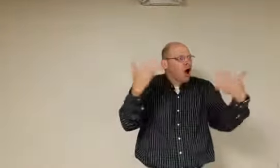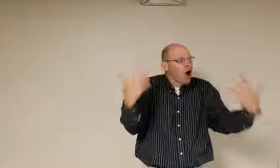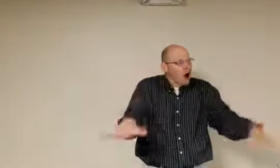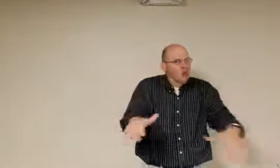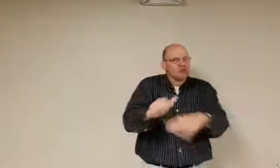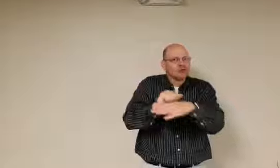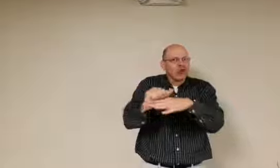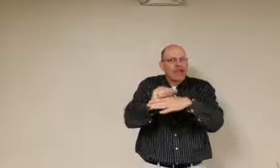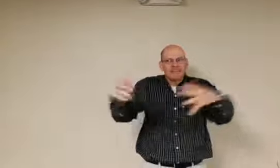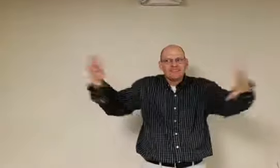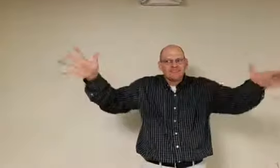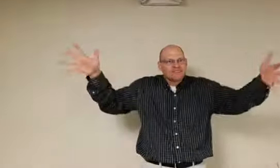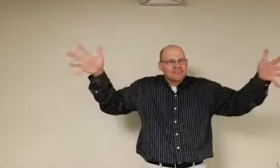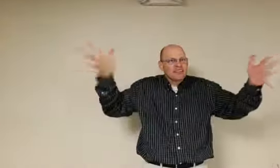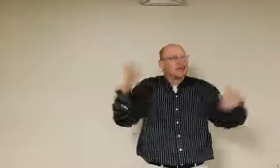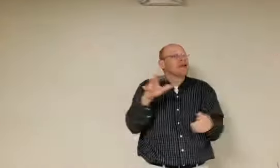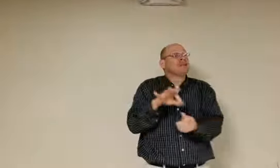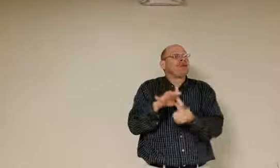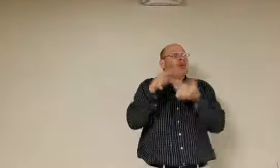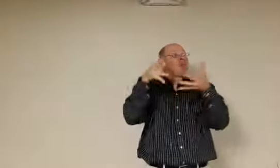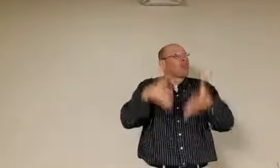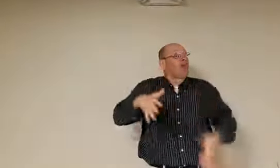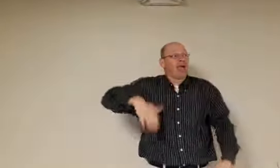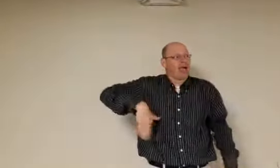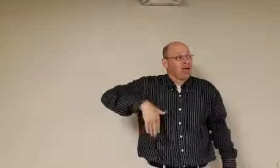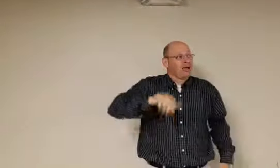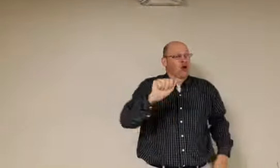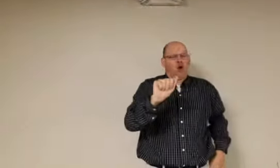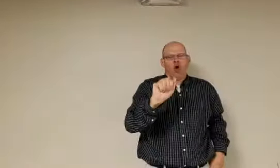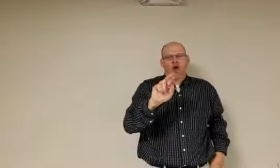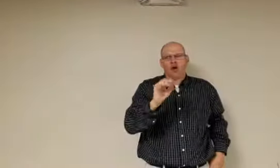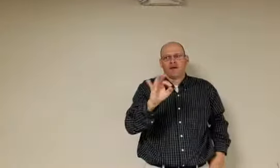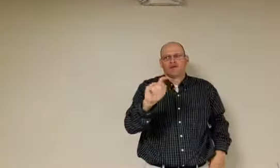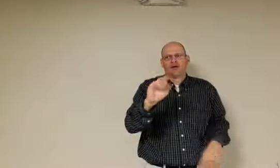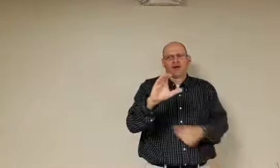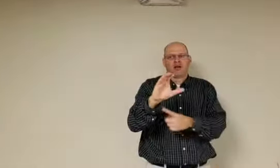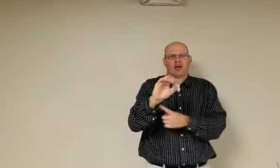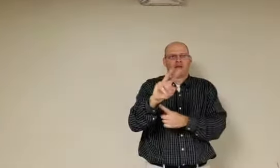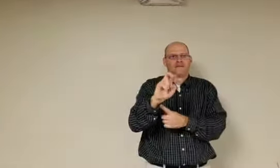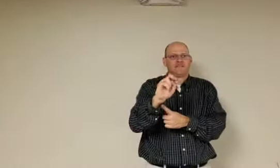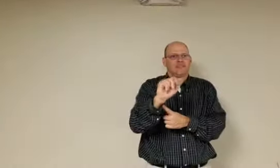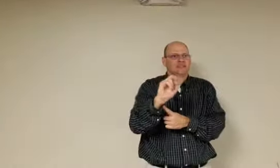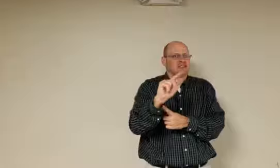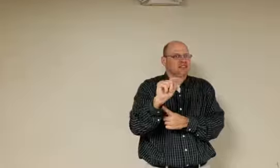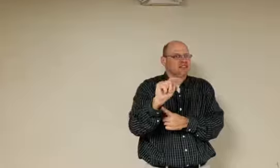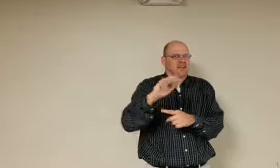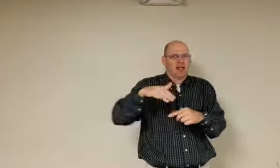do step by step. The priests are already being trained. The only thing they don't have yet is the Ark of the